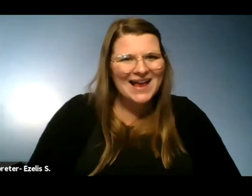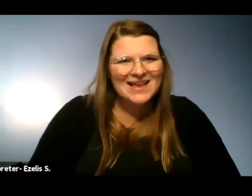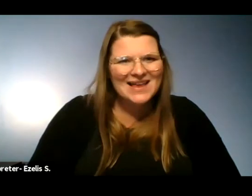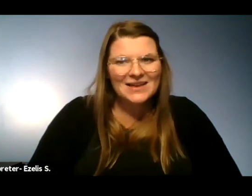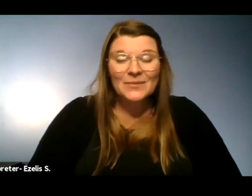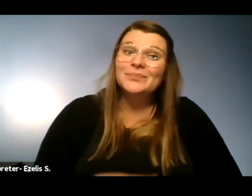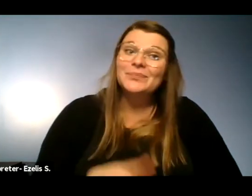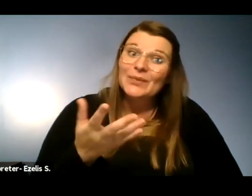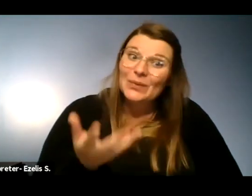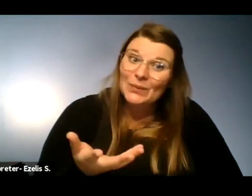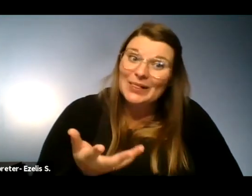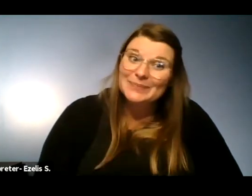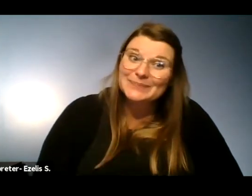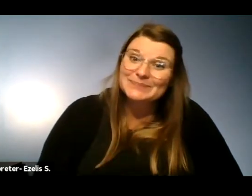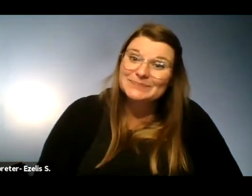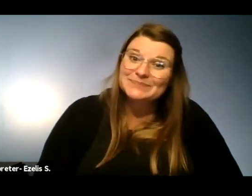Well,